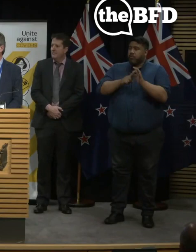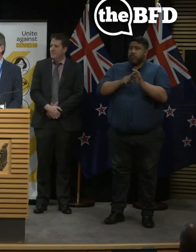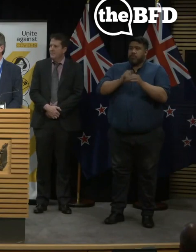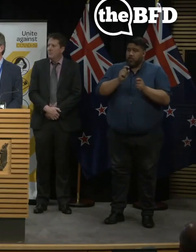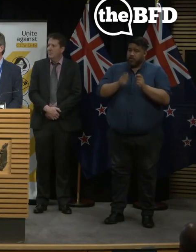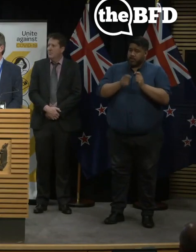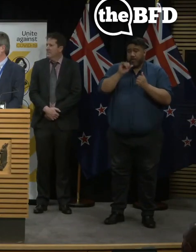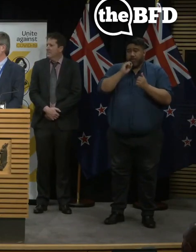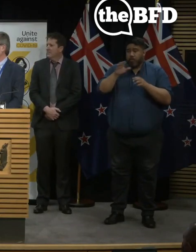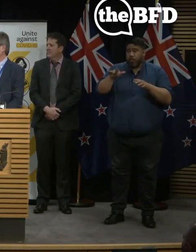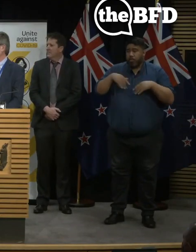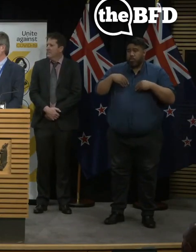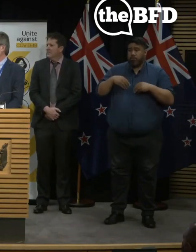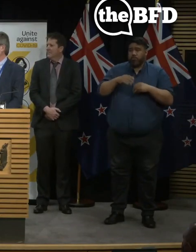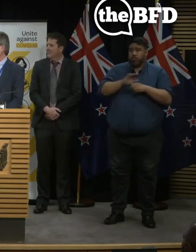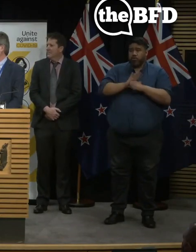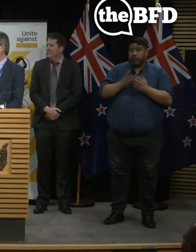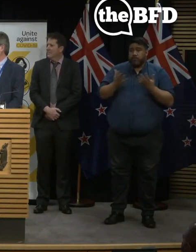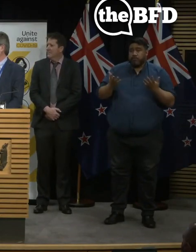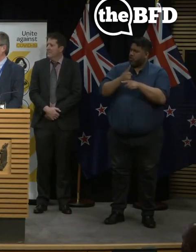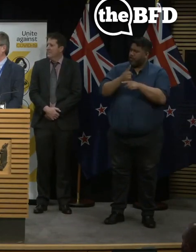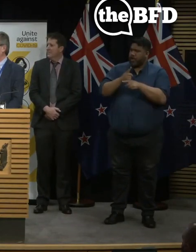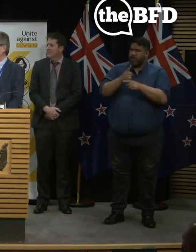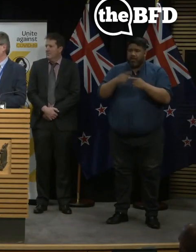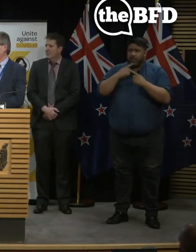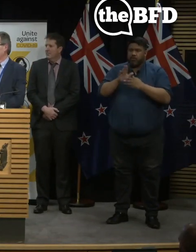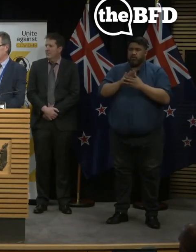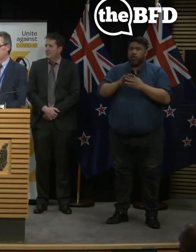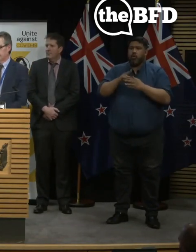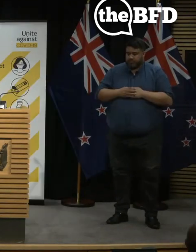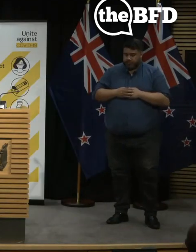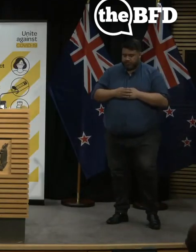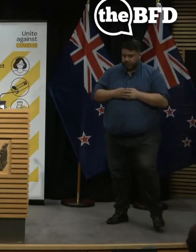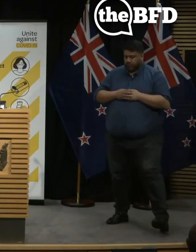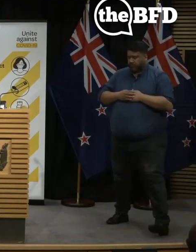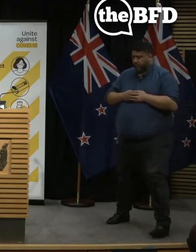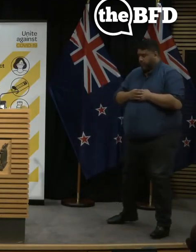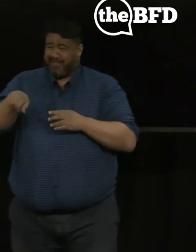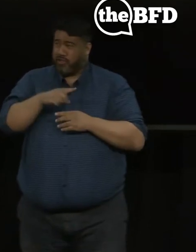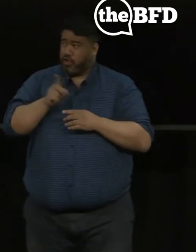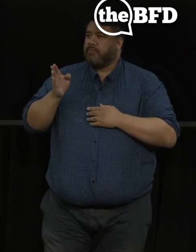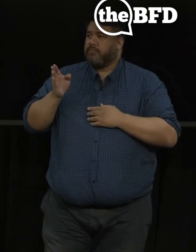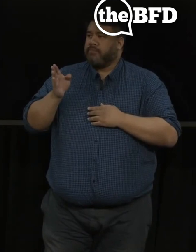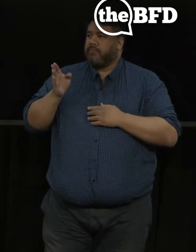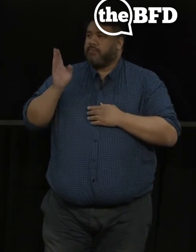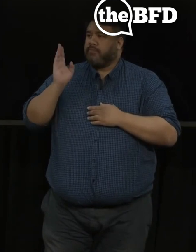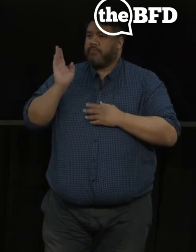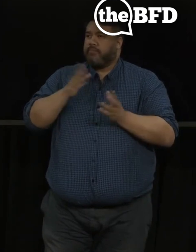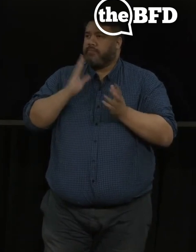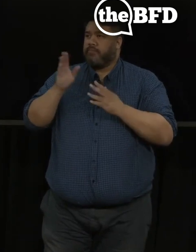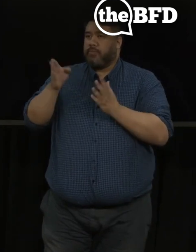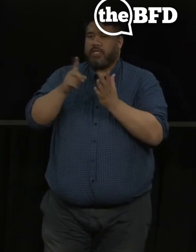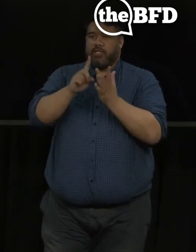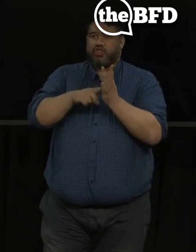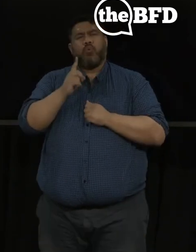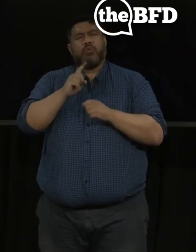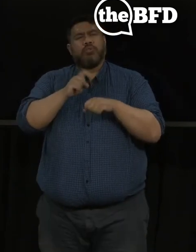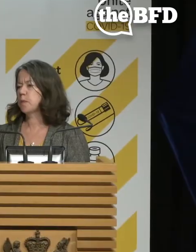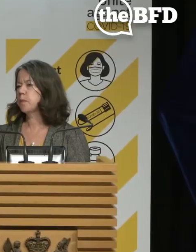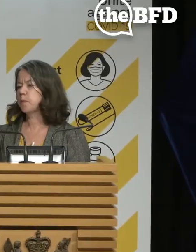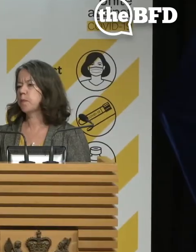Mark. Yeah, go ahead, and then we'll finish there. Okay. Sorry, Jessica. Jason, and then